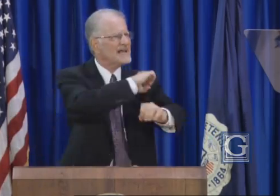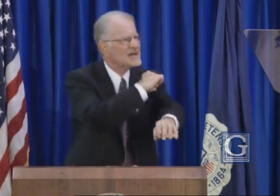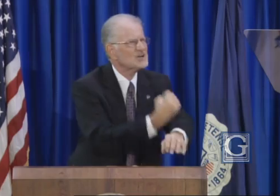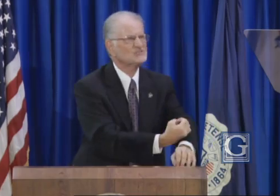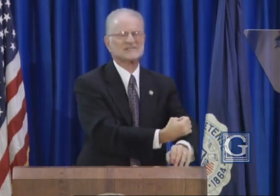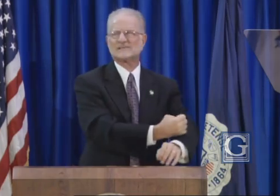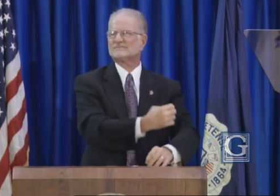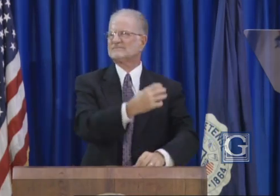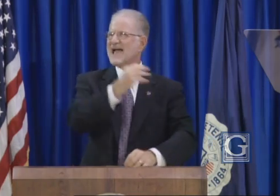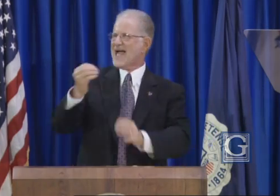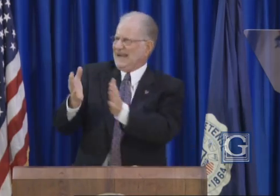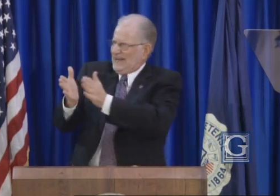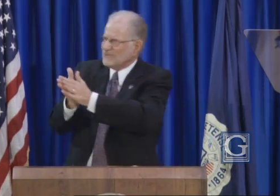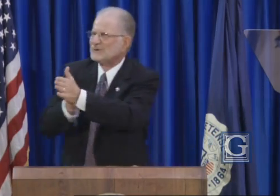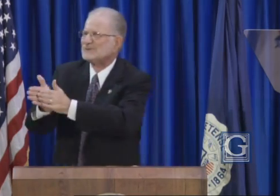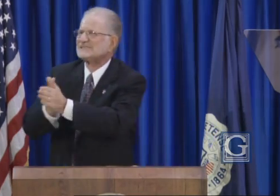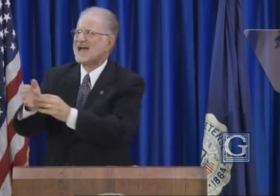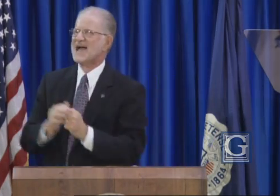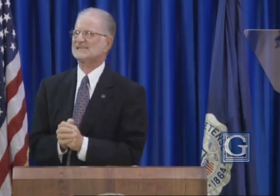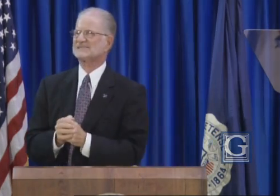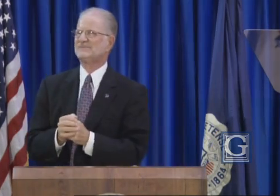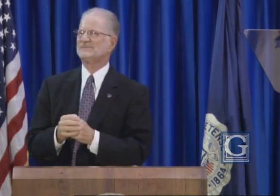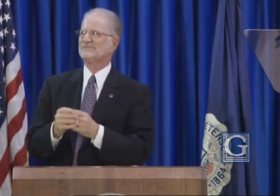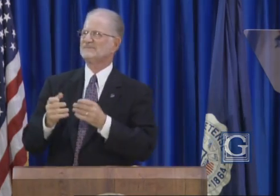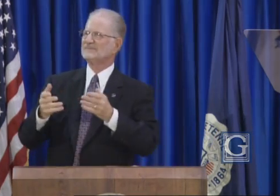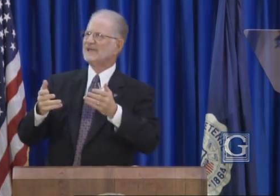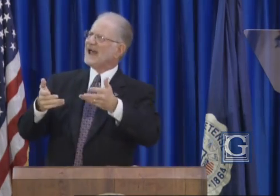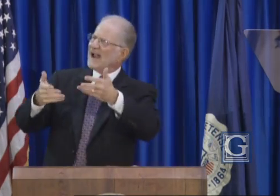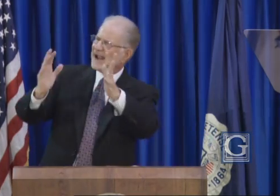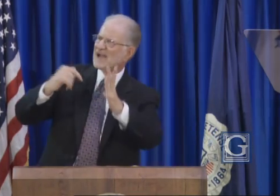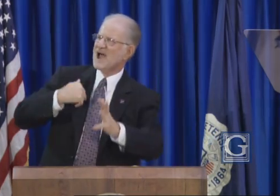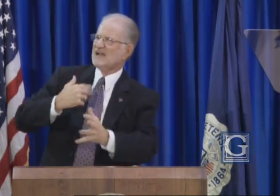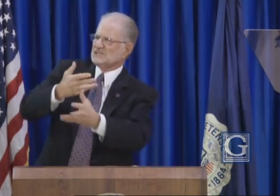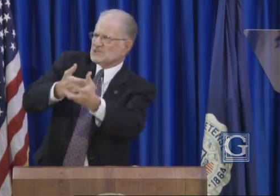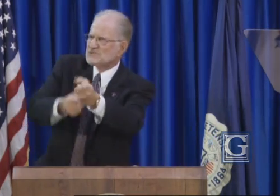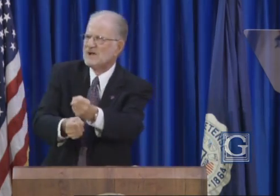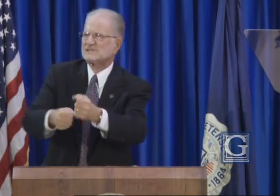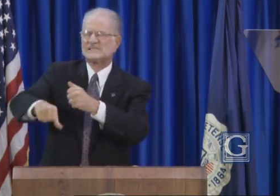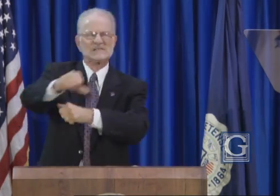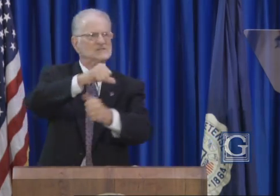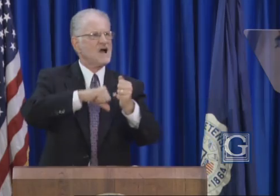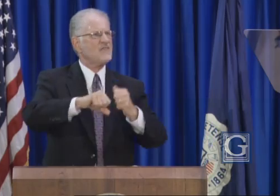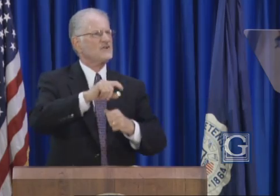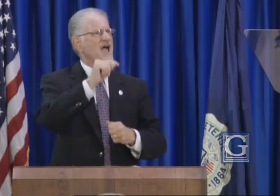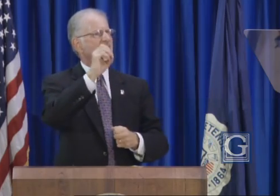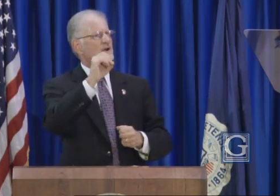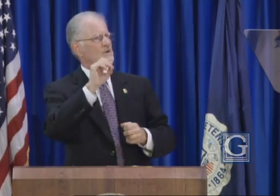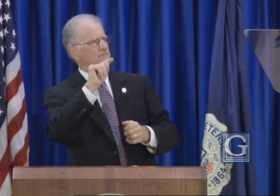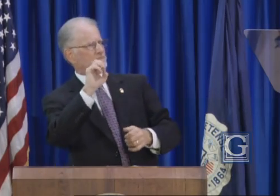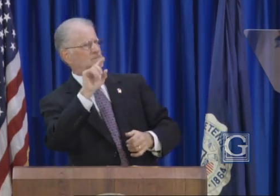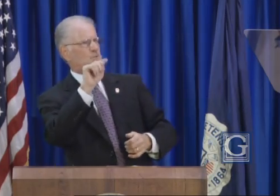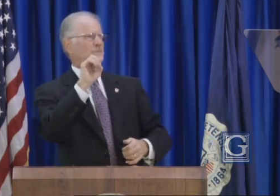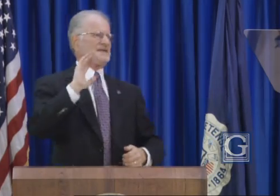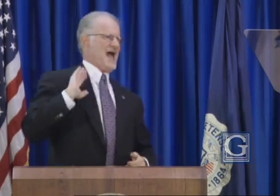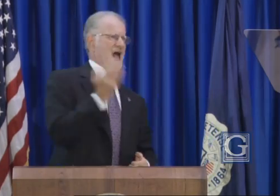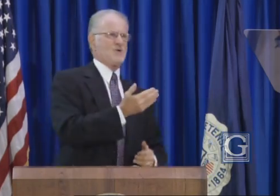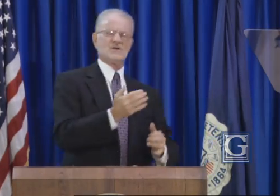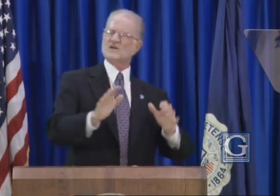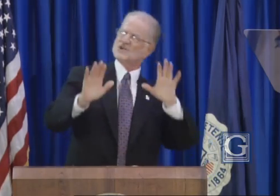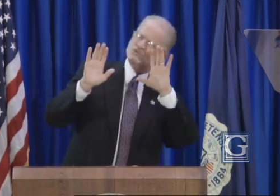with excitement, energy, and enthusiasm. Let us trust each other